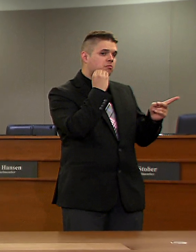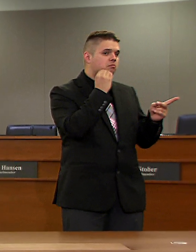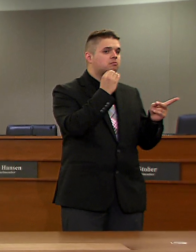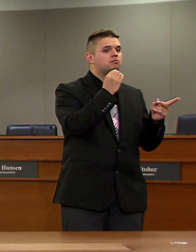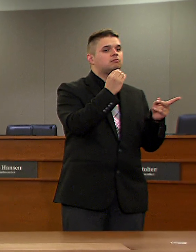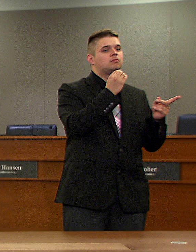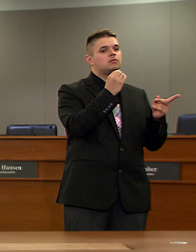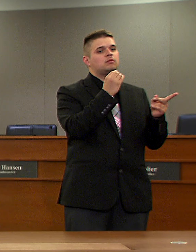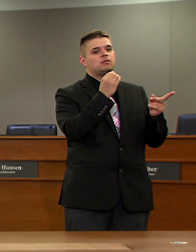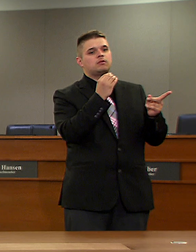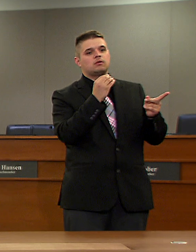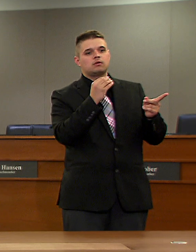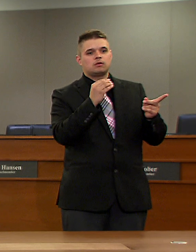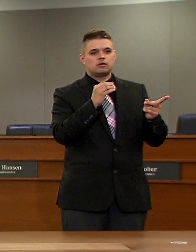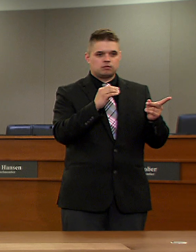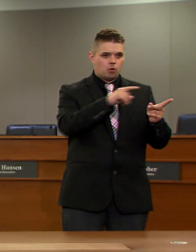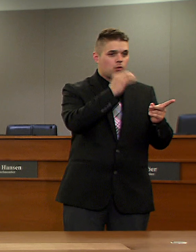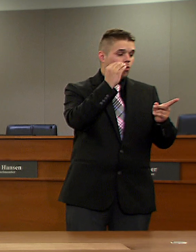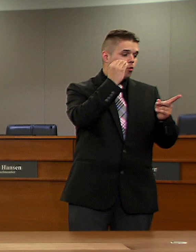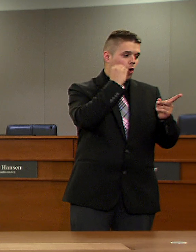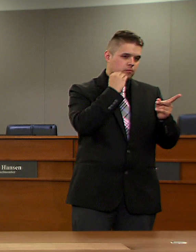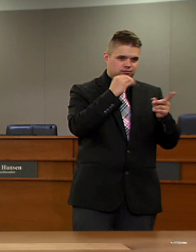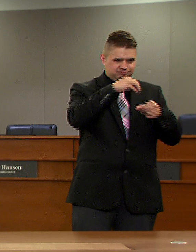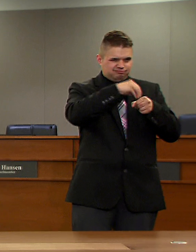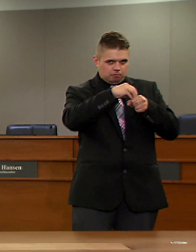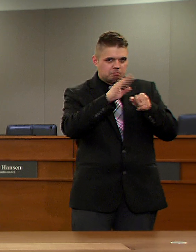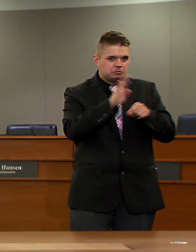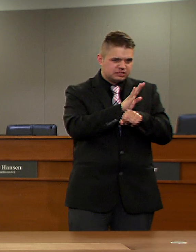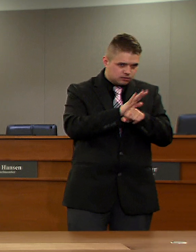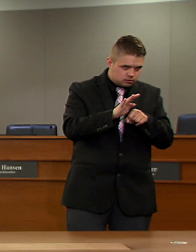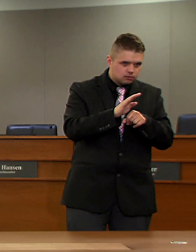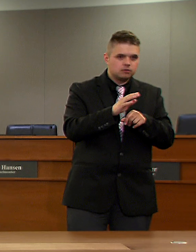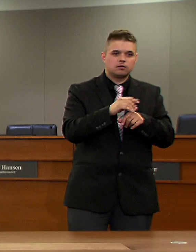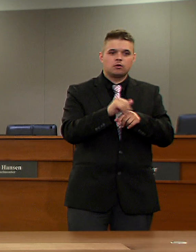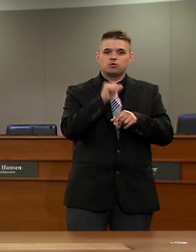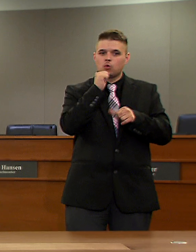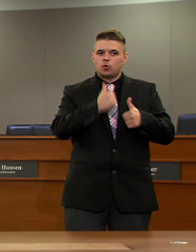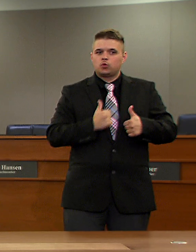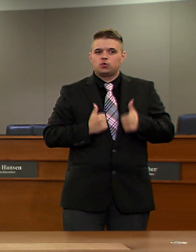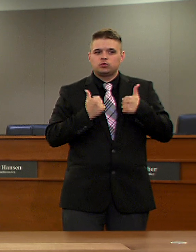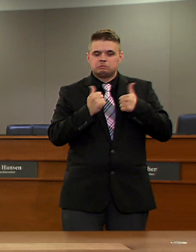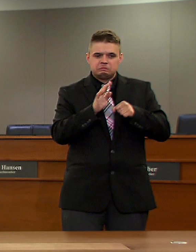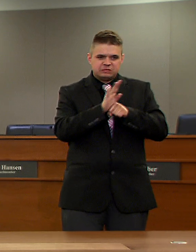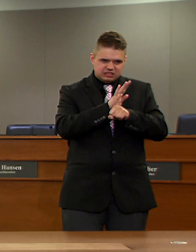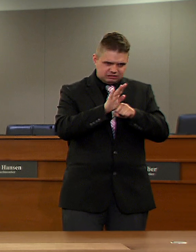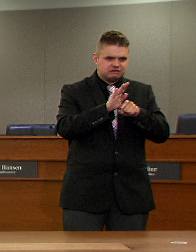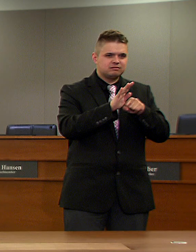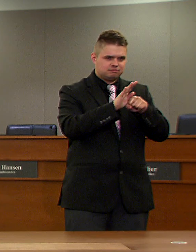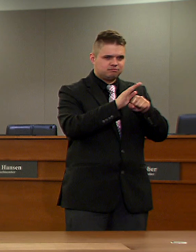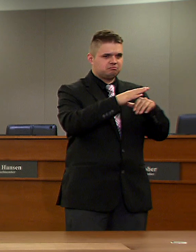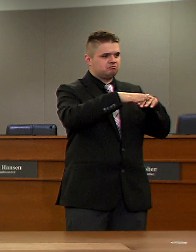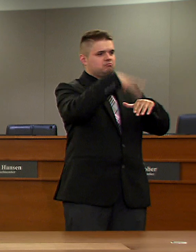and non-resident businesses above the $12,000 gross income threshold.